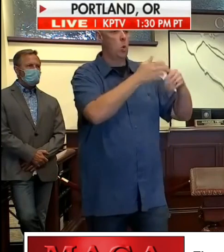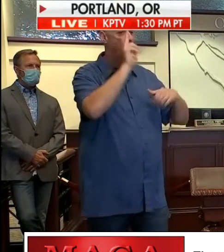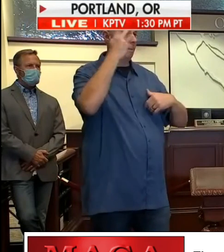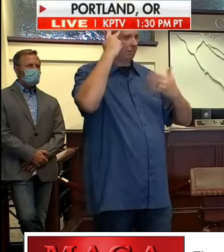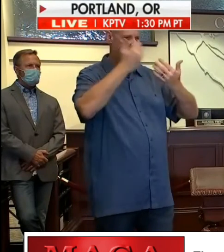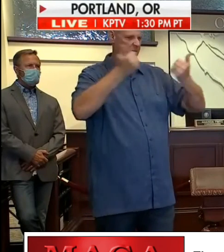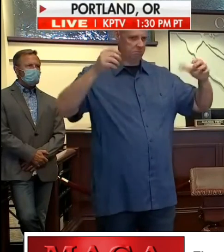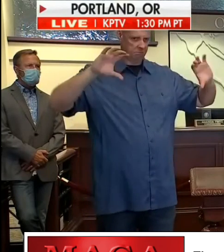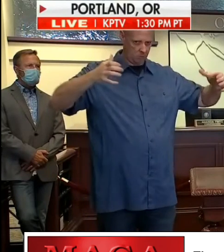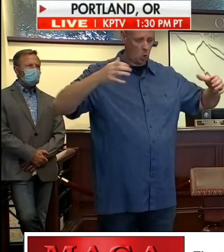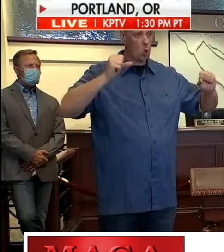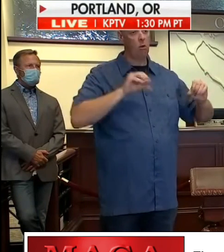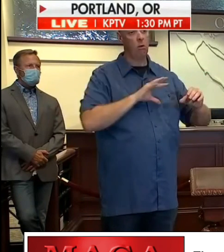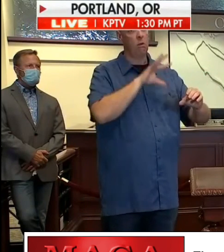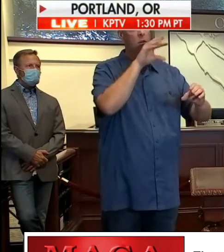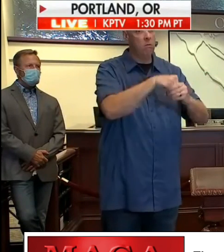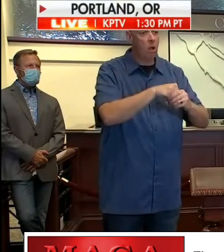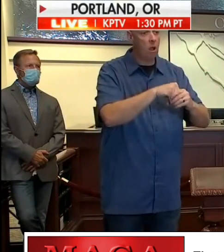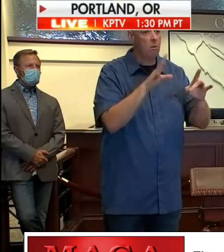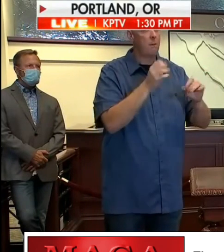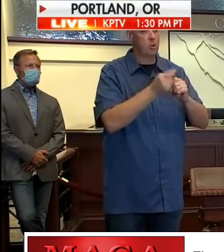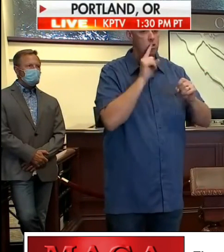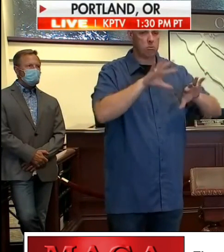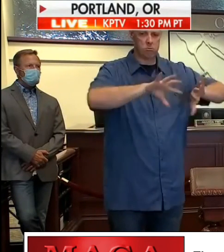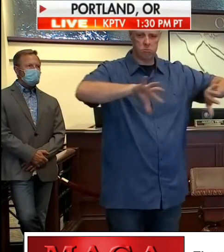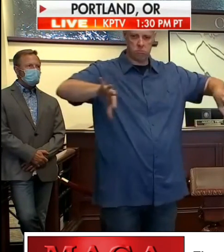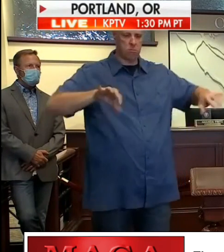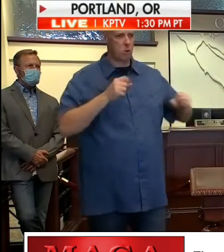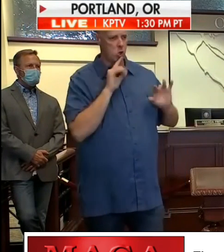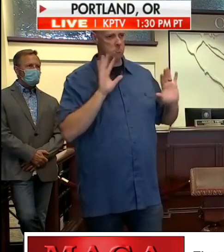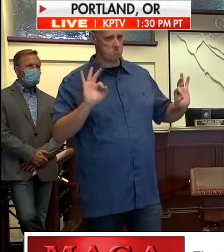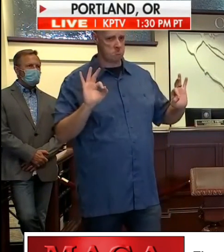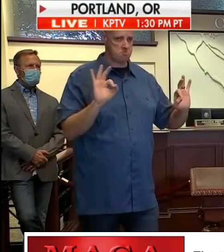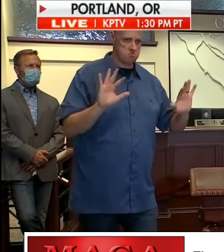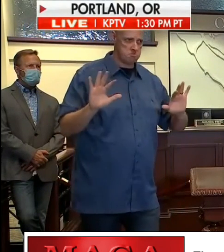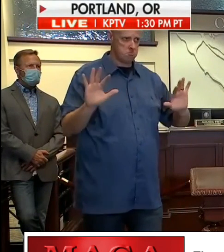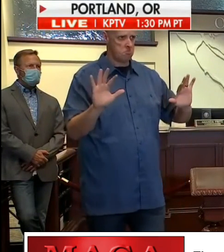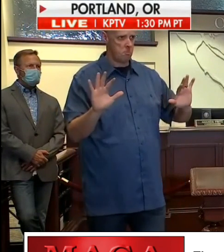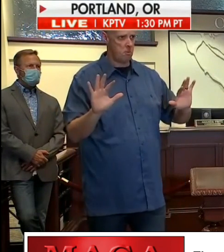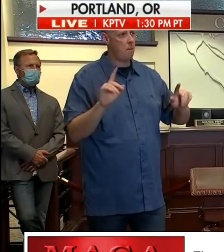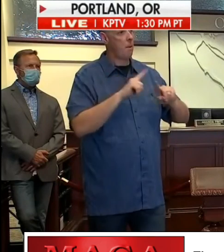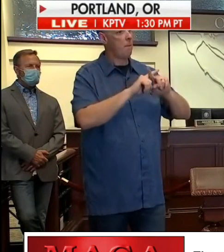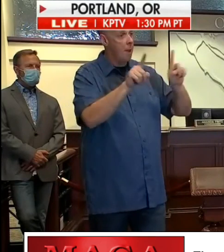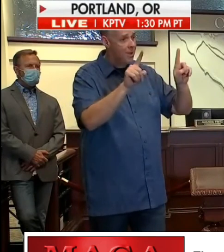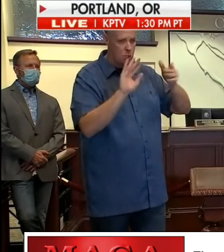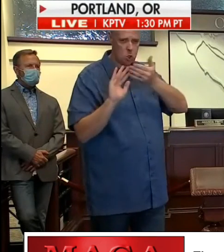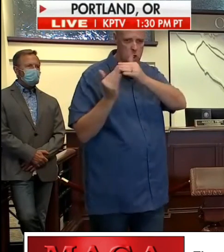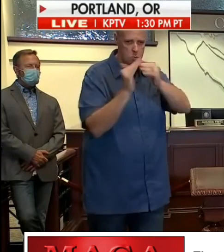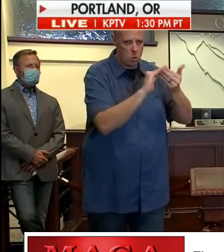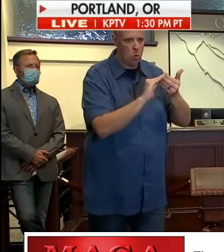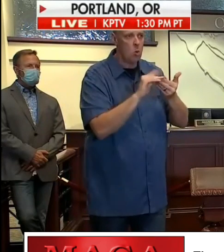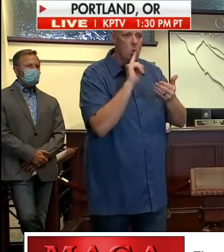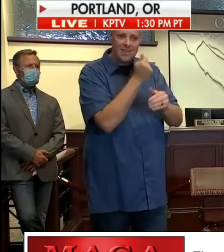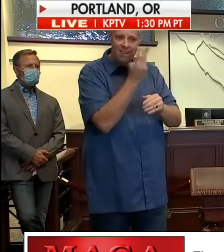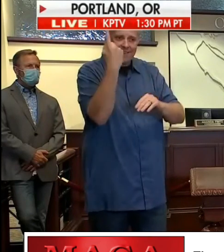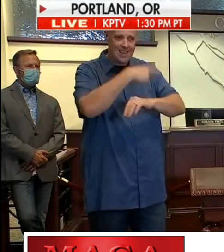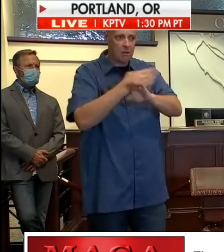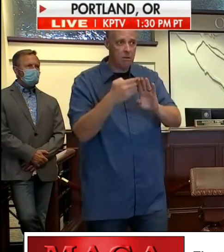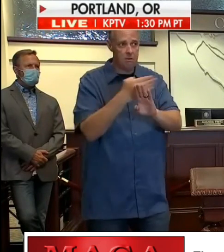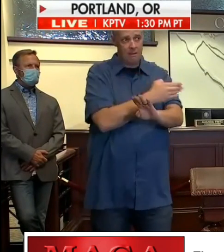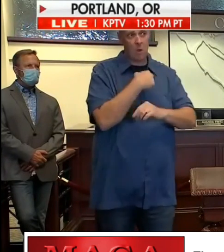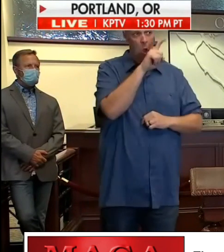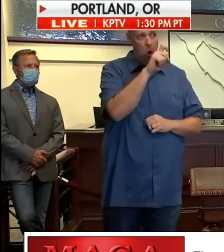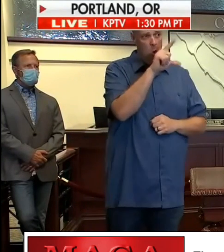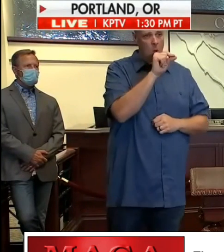in violence, apart. But what we also had was the community unified. Several days prior, we had